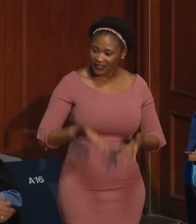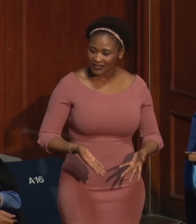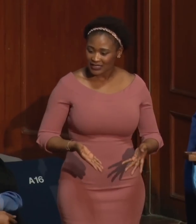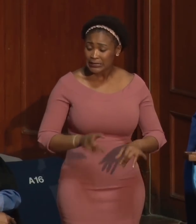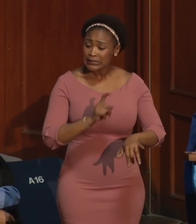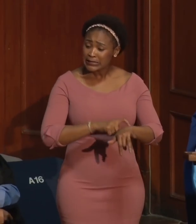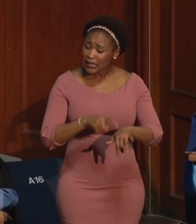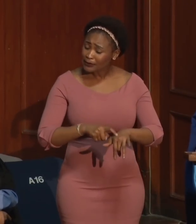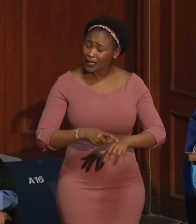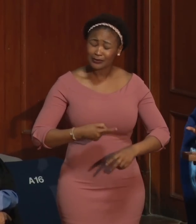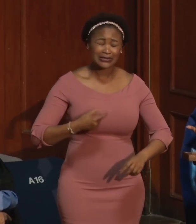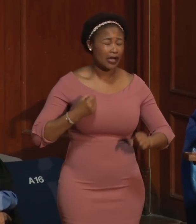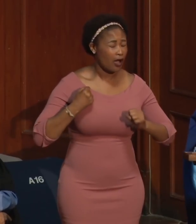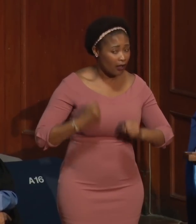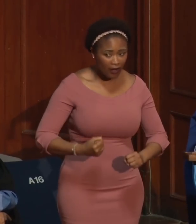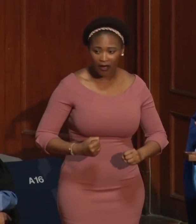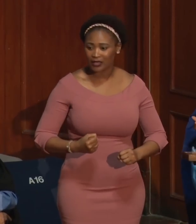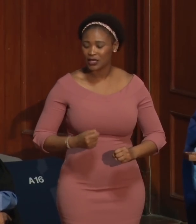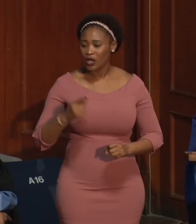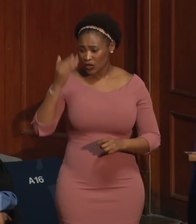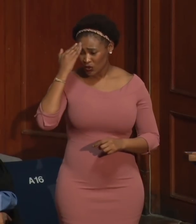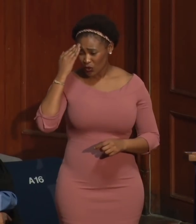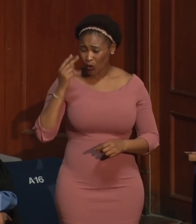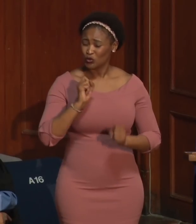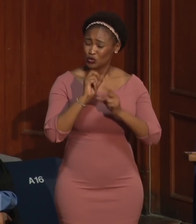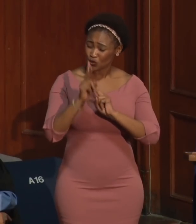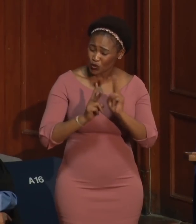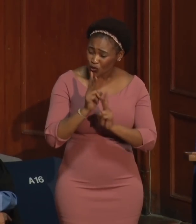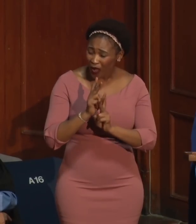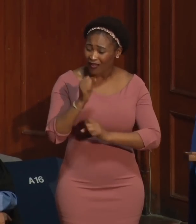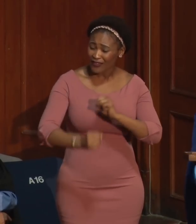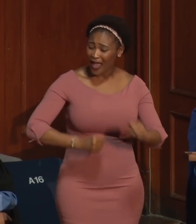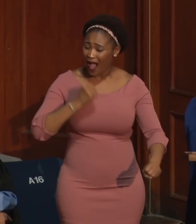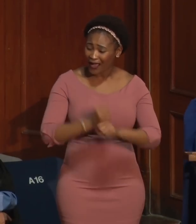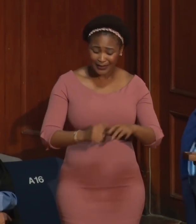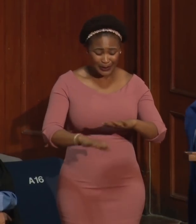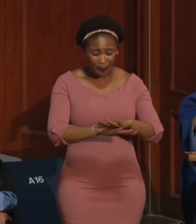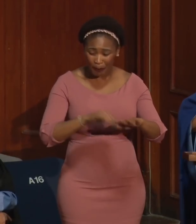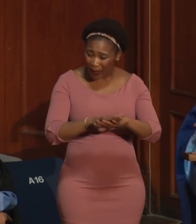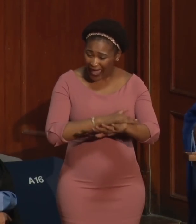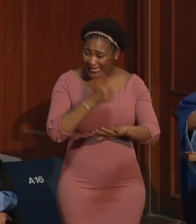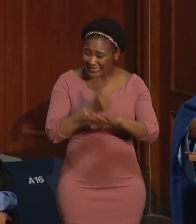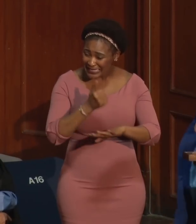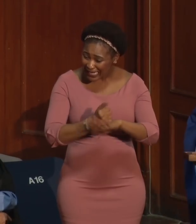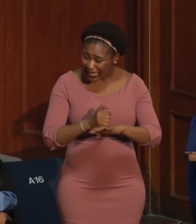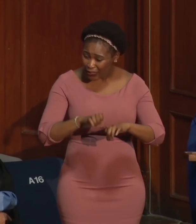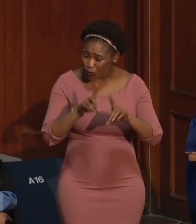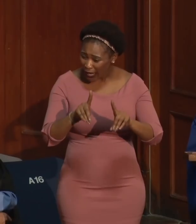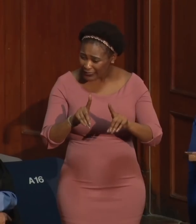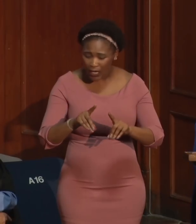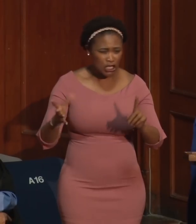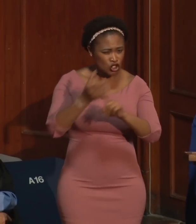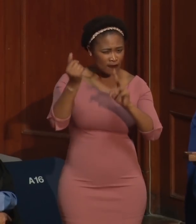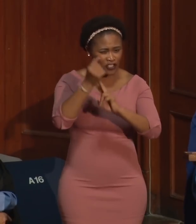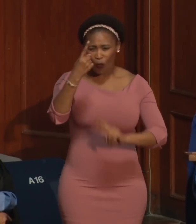And sometimes it's tough, you know, you get humbled, you know, all 12 years of your basic education, you've been nailing it like 90, 100%. And then you